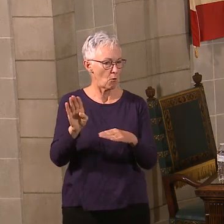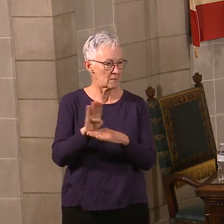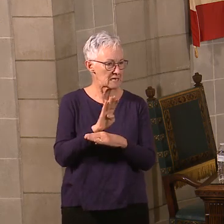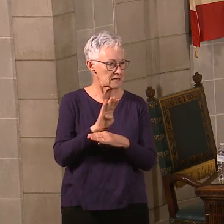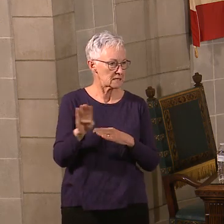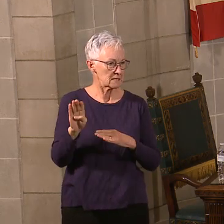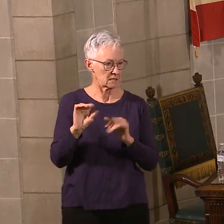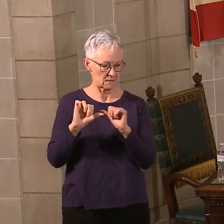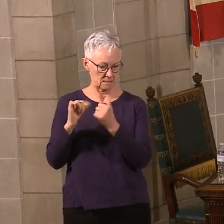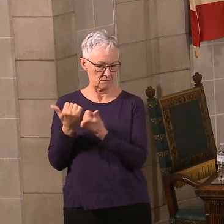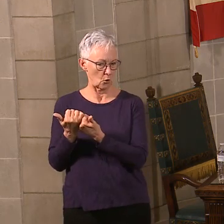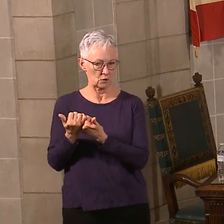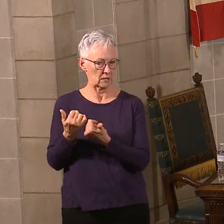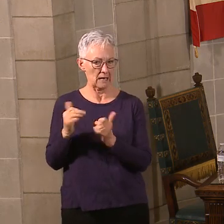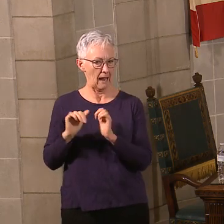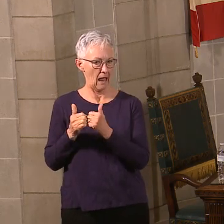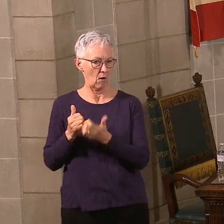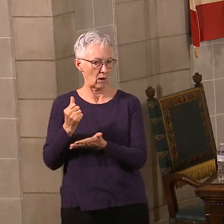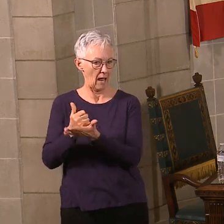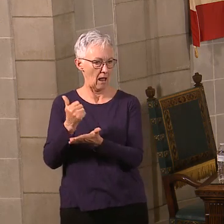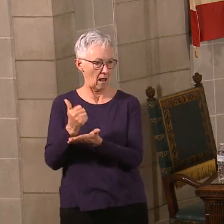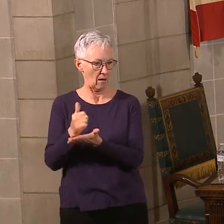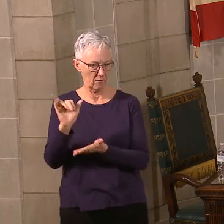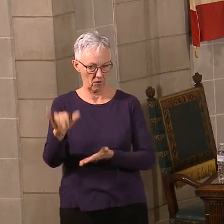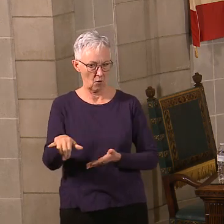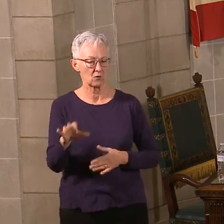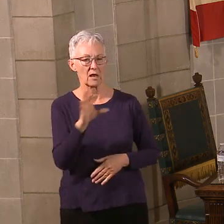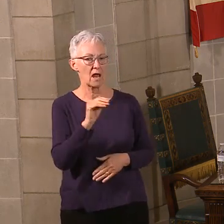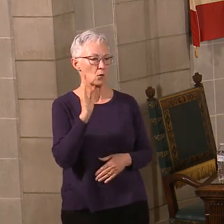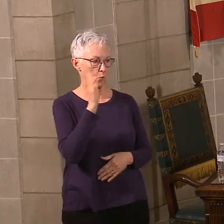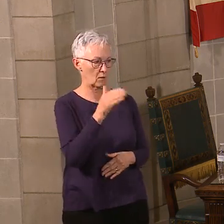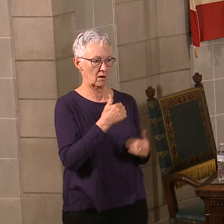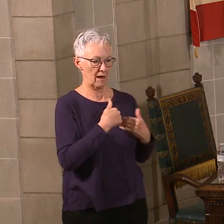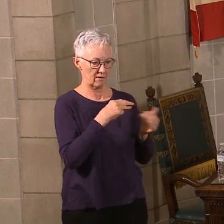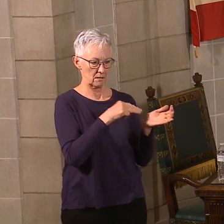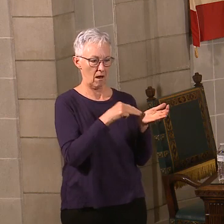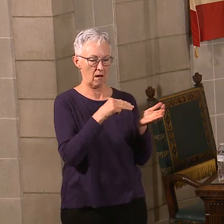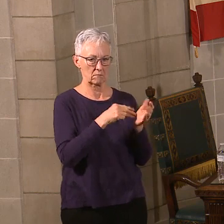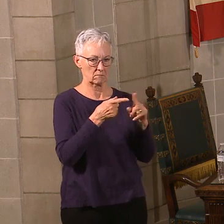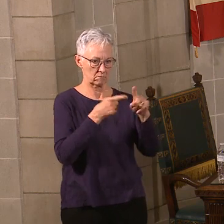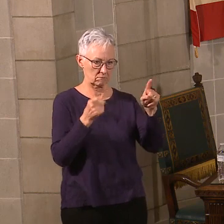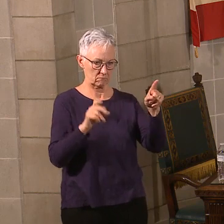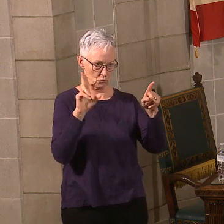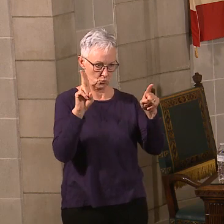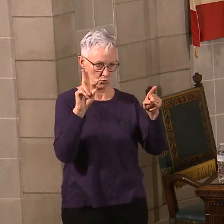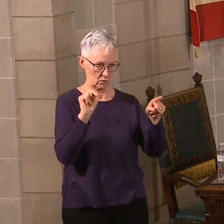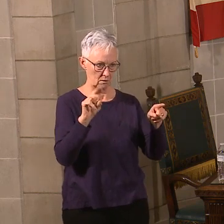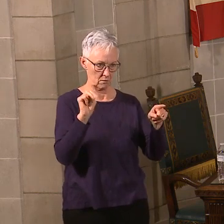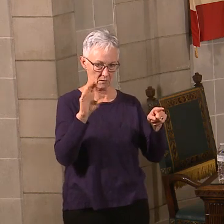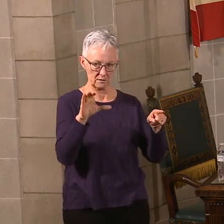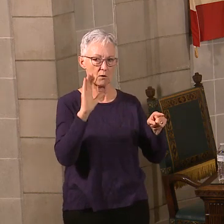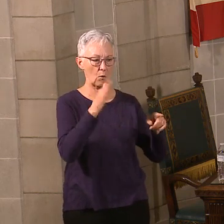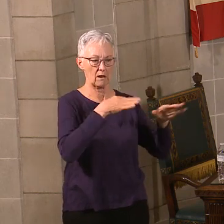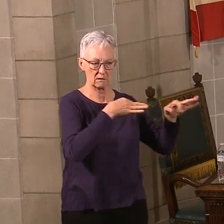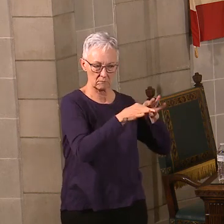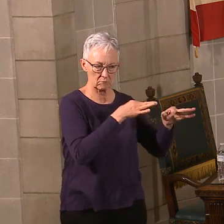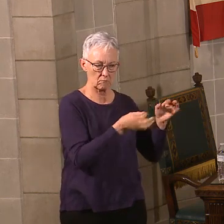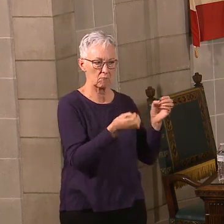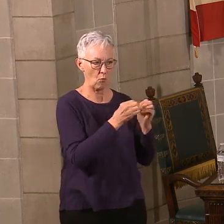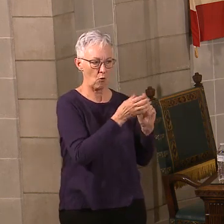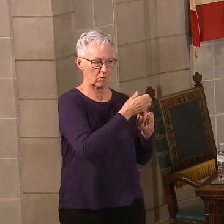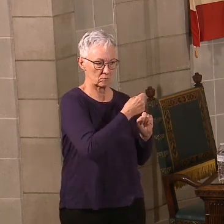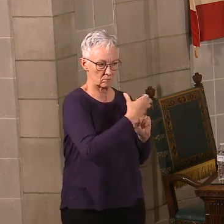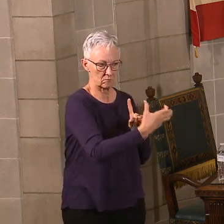from UNMC talking about the coronavirus as well. So should be another interesting program on NET Thursday night, 8:30 to